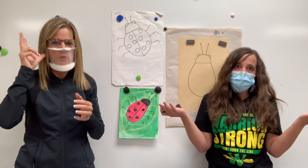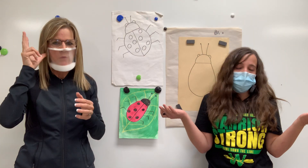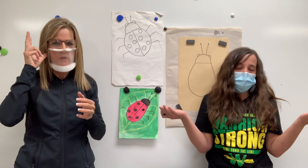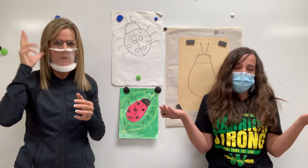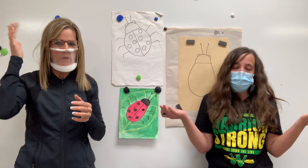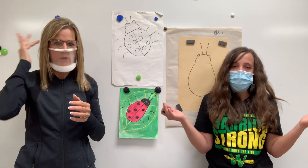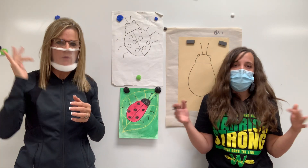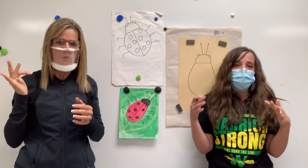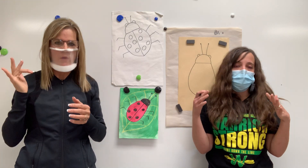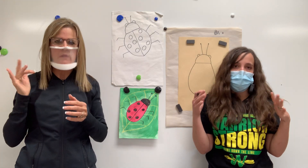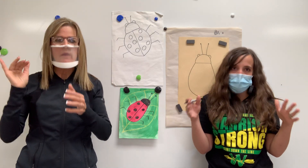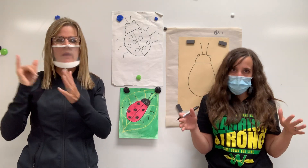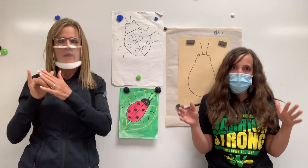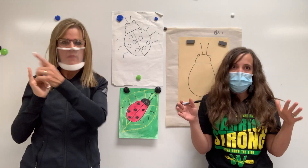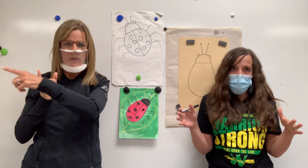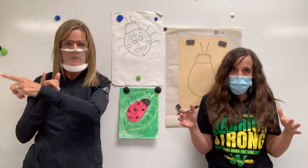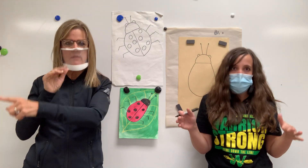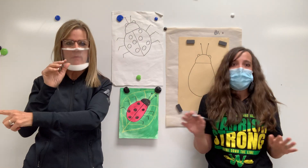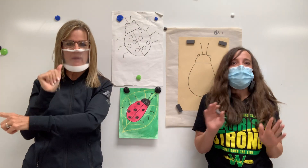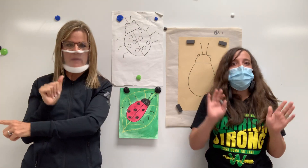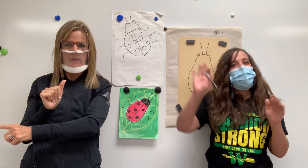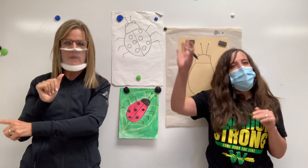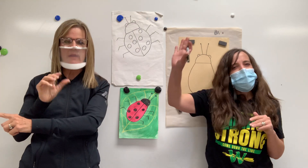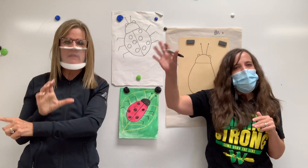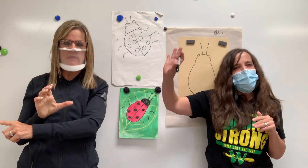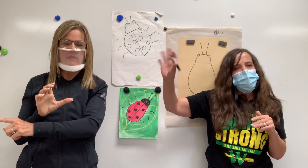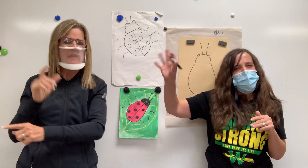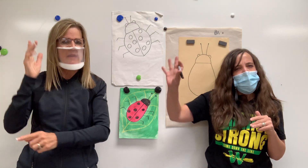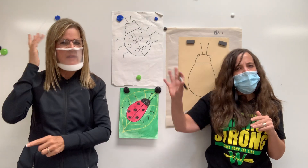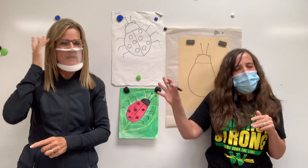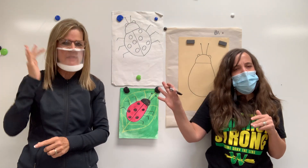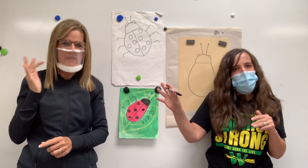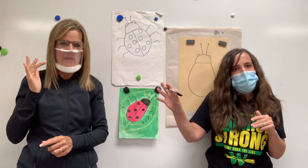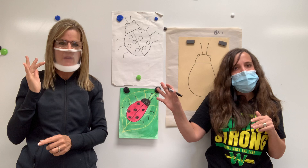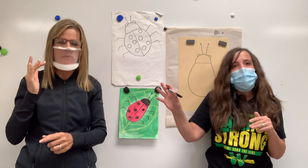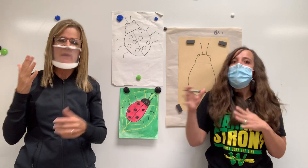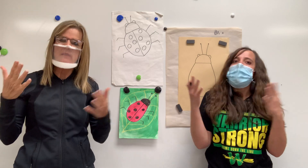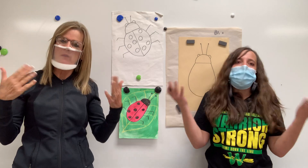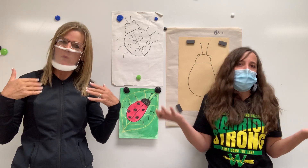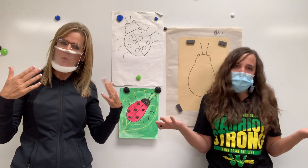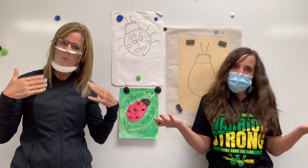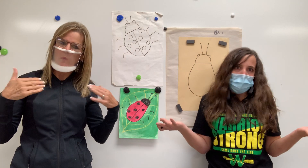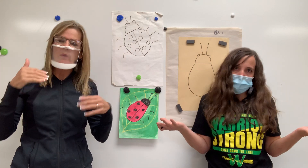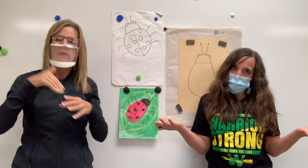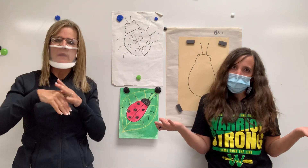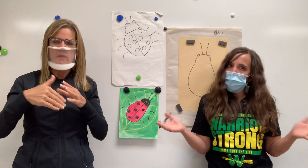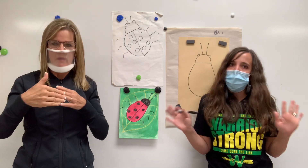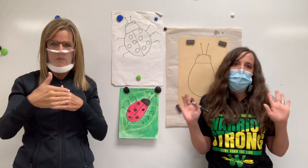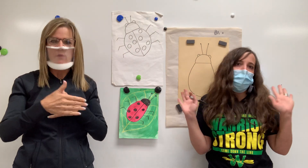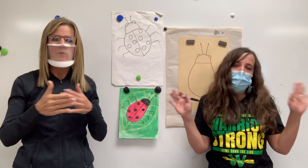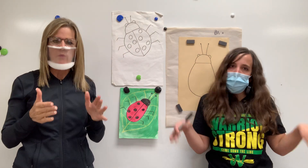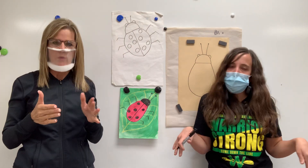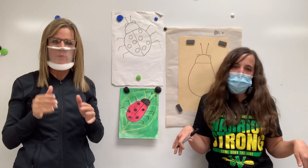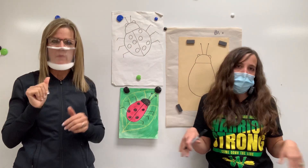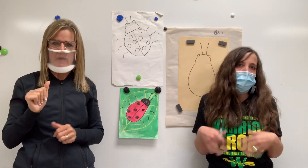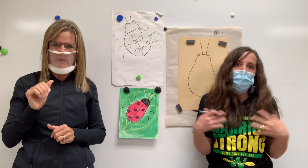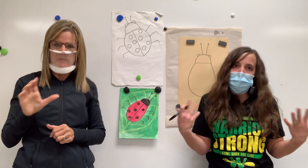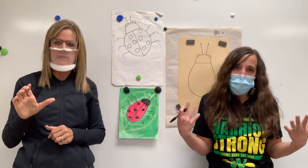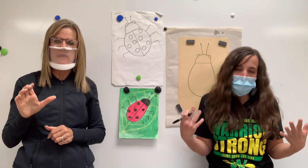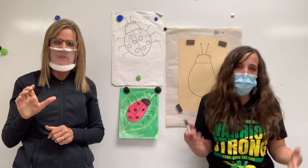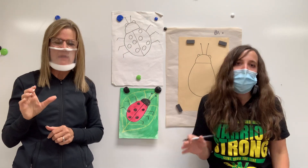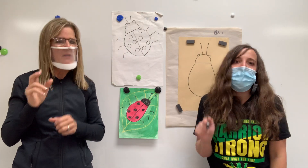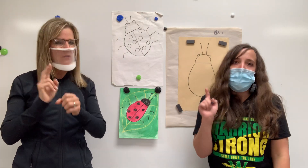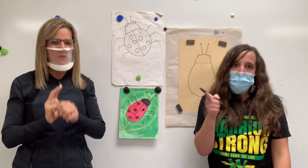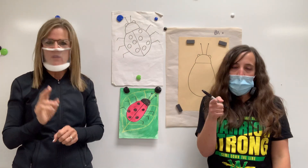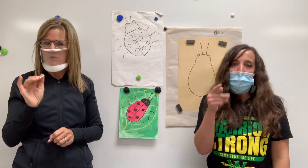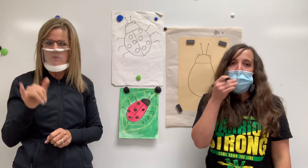air conditioner, friends. It is very loud. So if you hear kind of a rumbly noise, that's what that is. And you'll get used to it, I'm